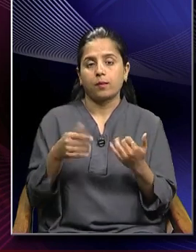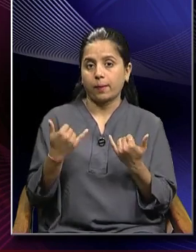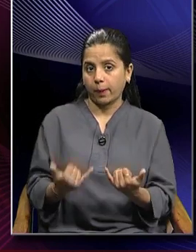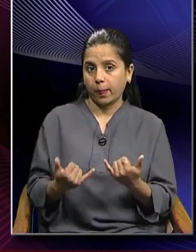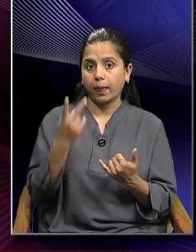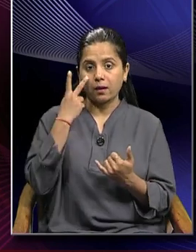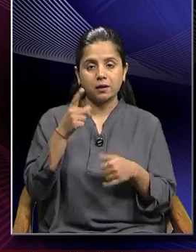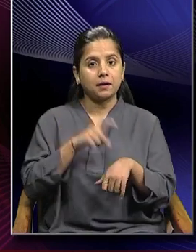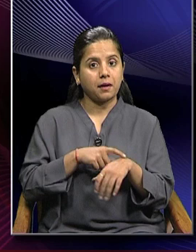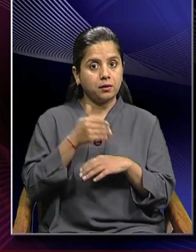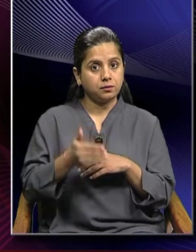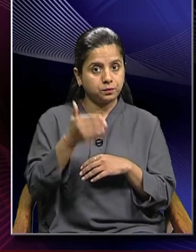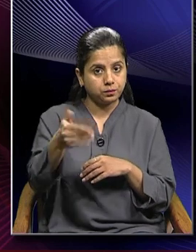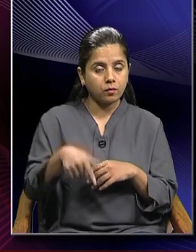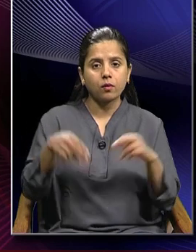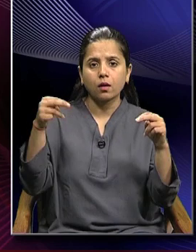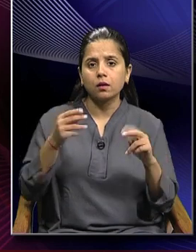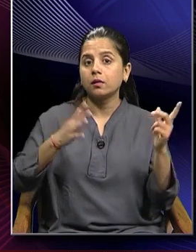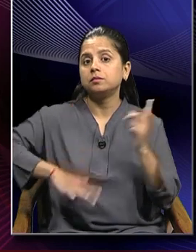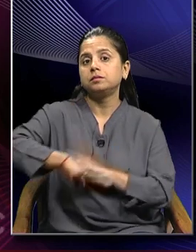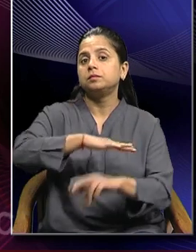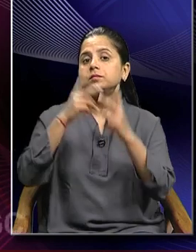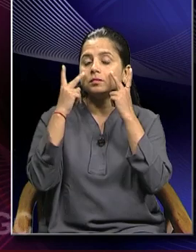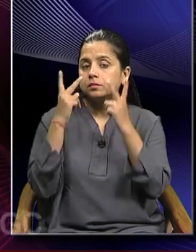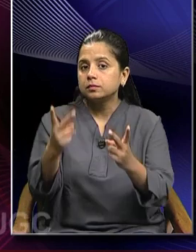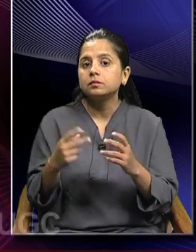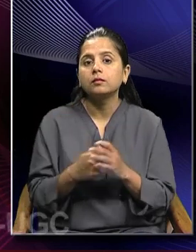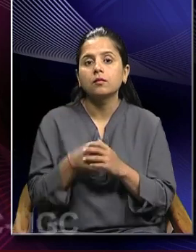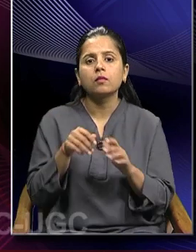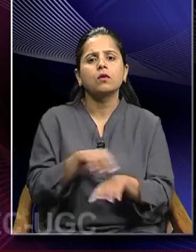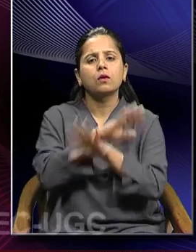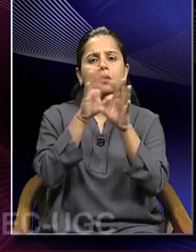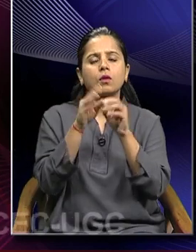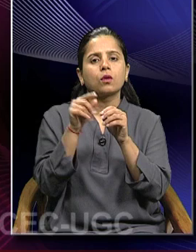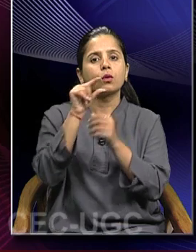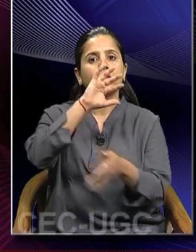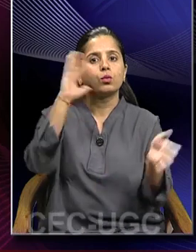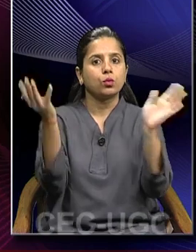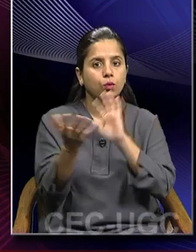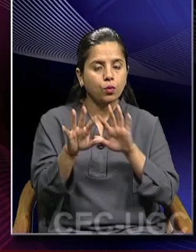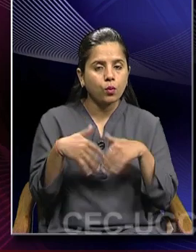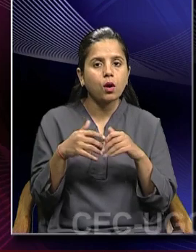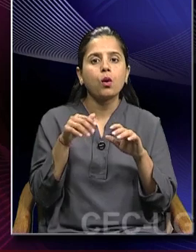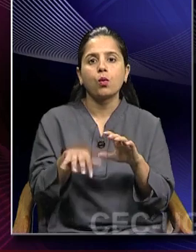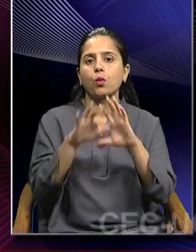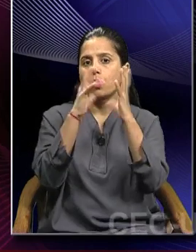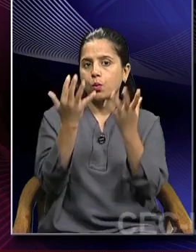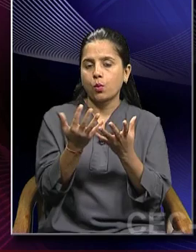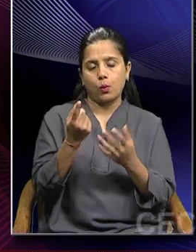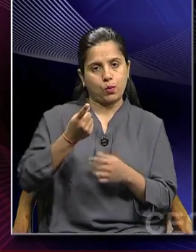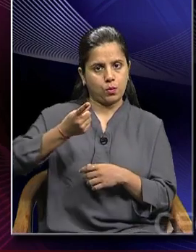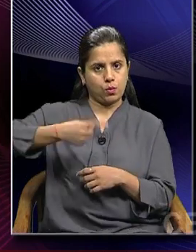present time, the requirement of the entire universe or the entire world is that we